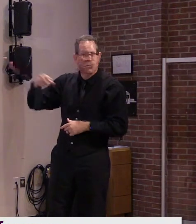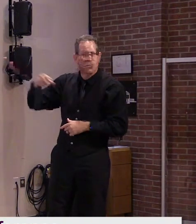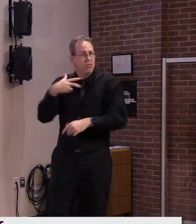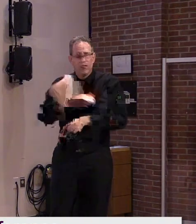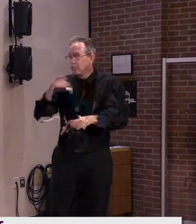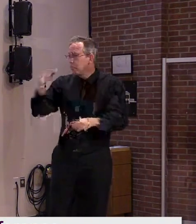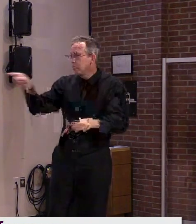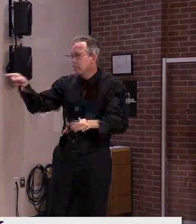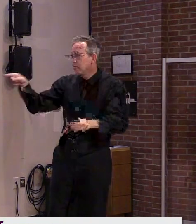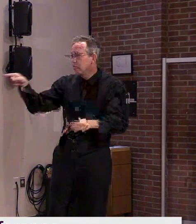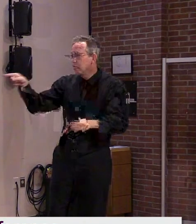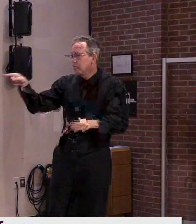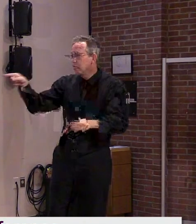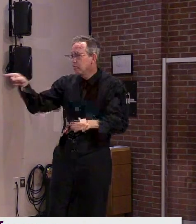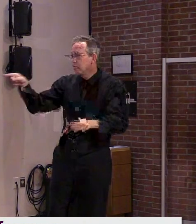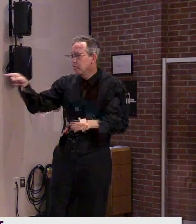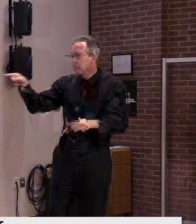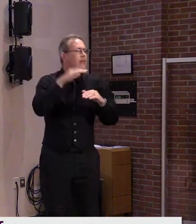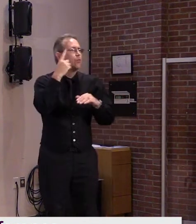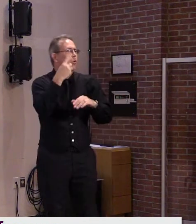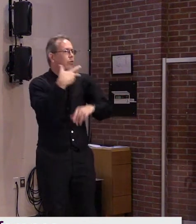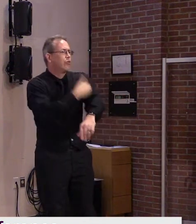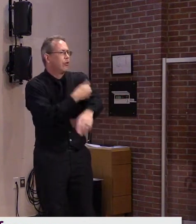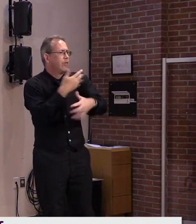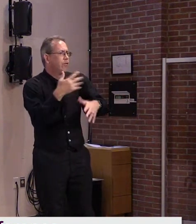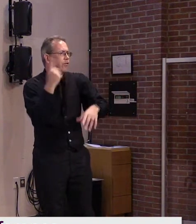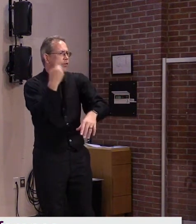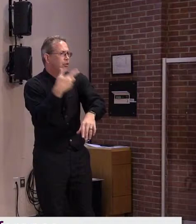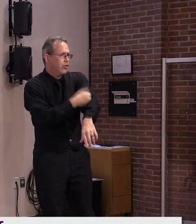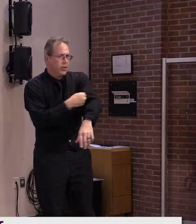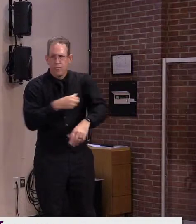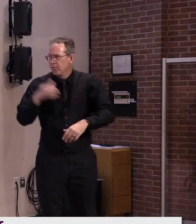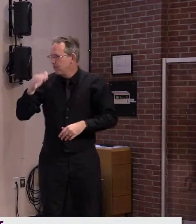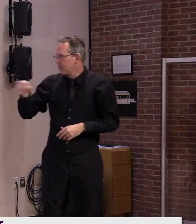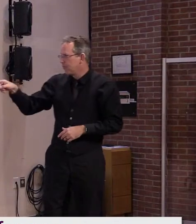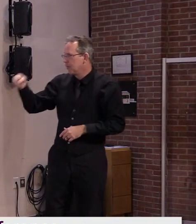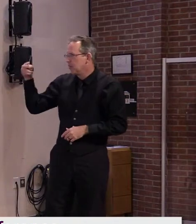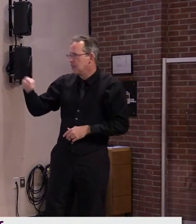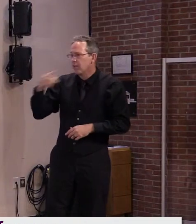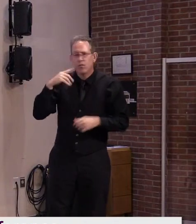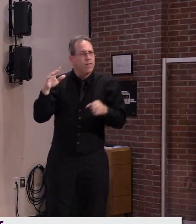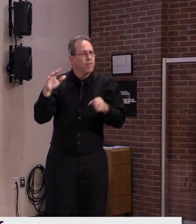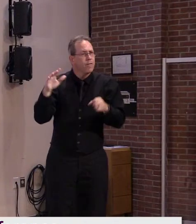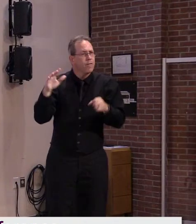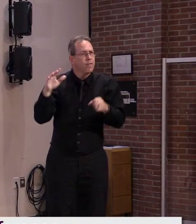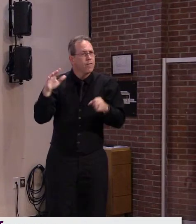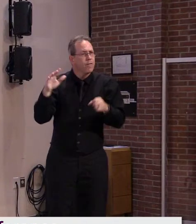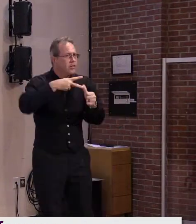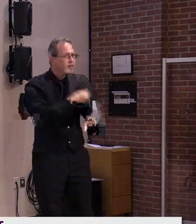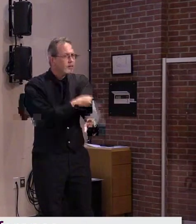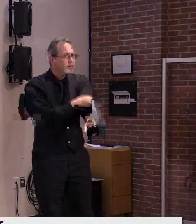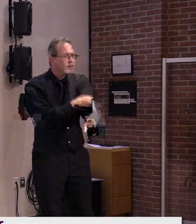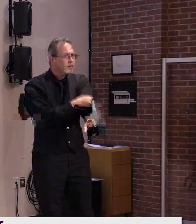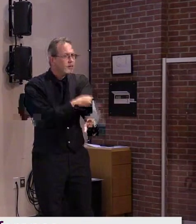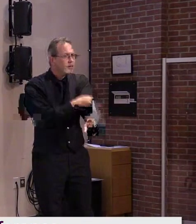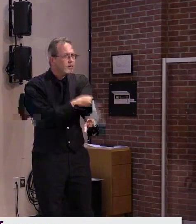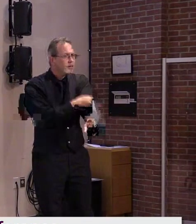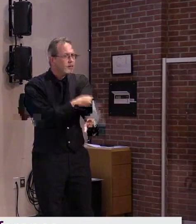65, and then number three behind some of our counterparts here in New England, Massachusetts, and then